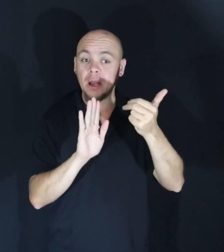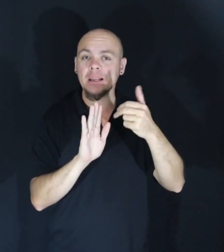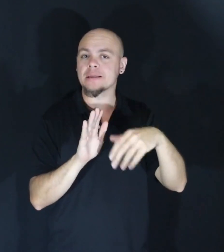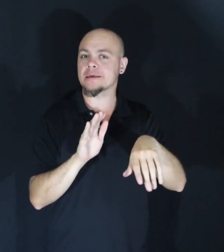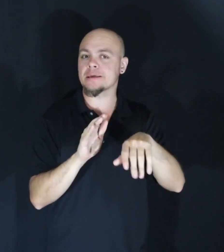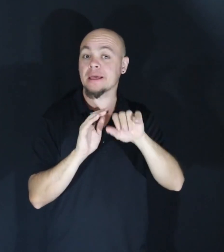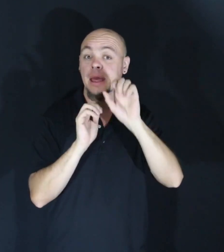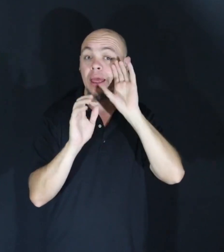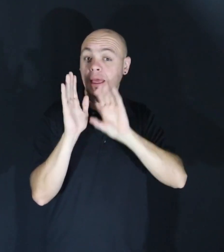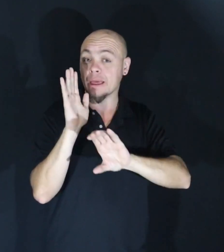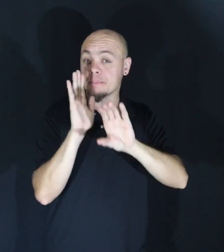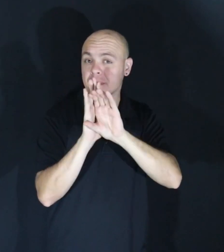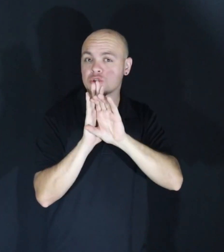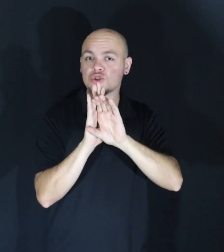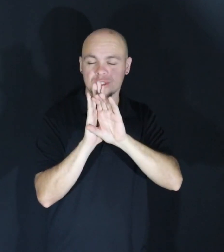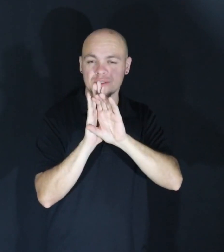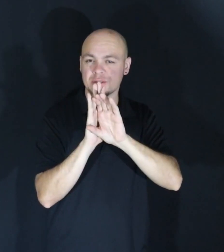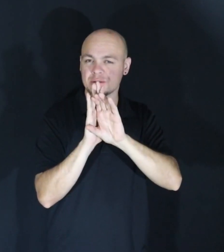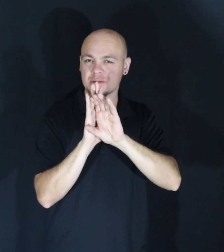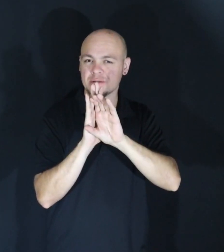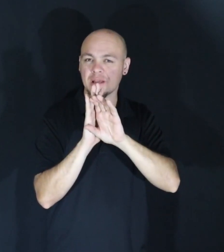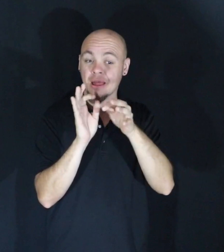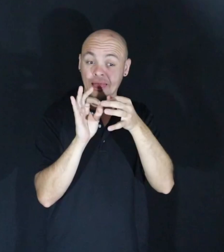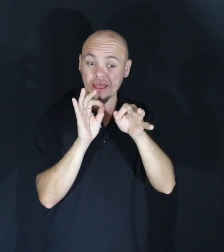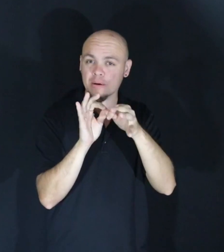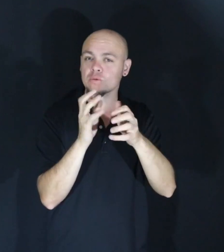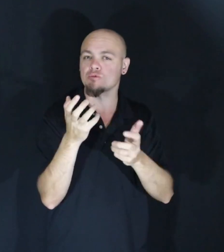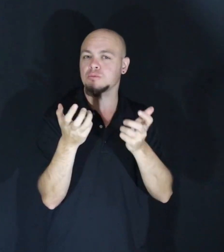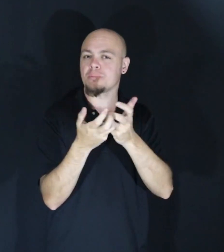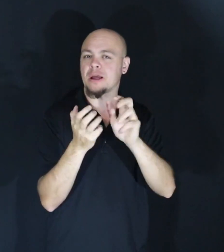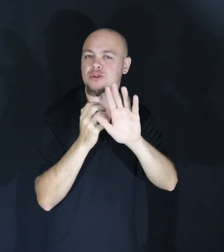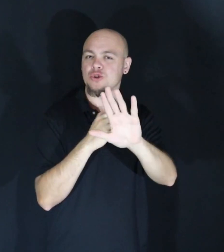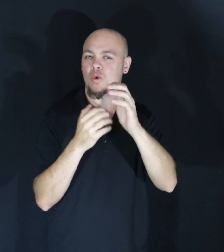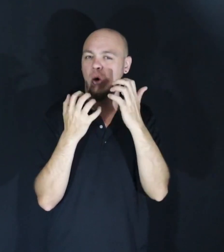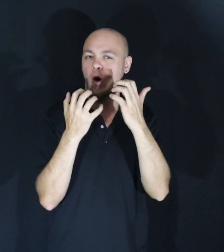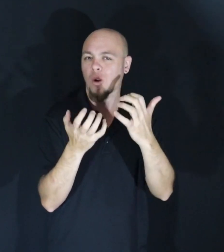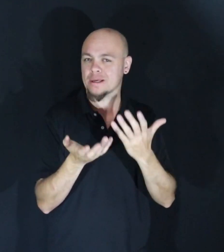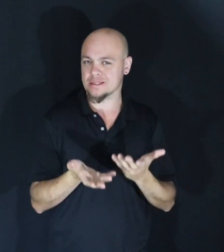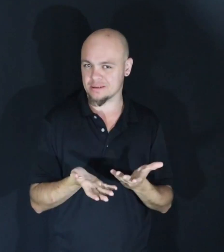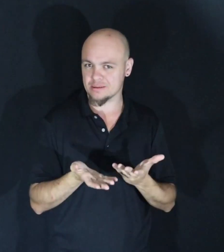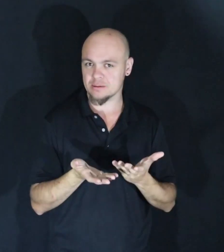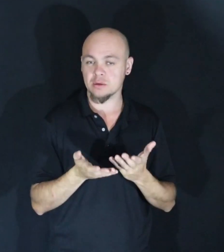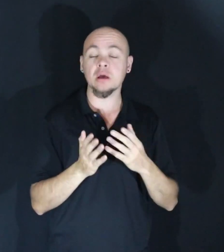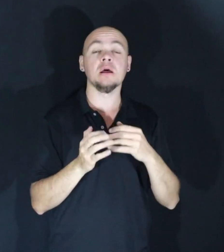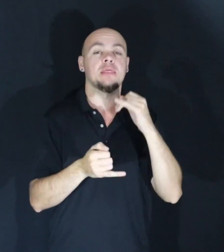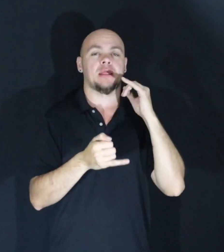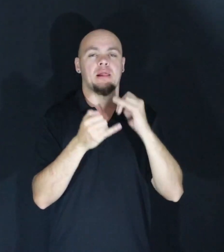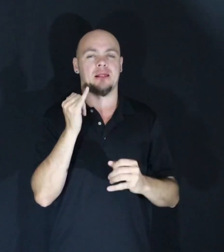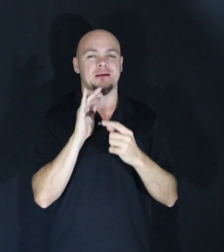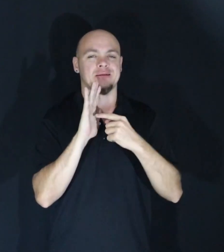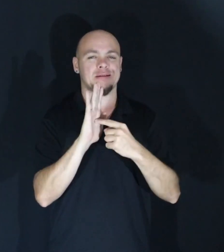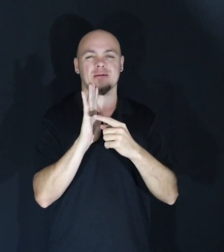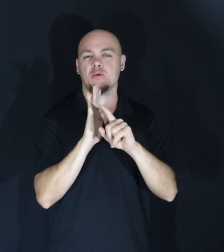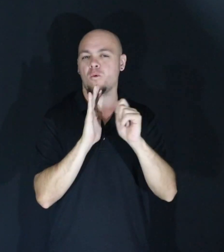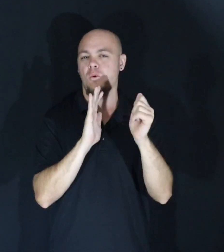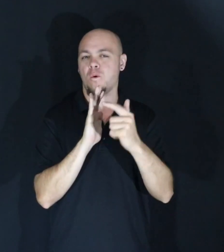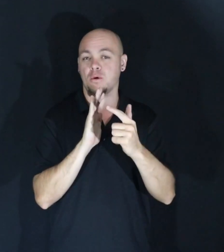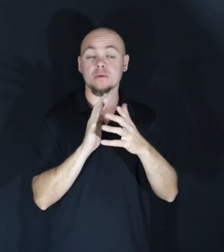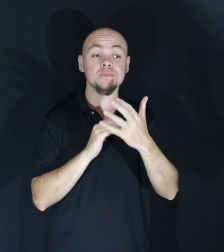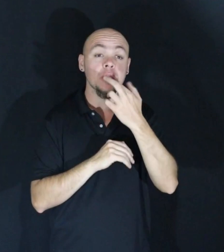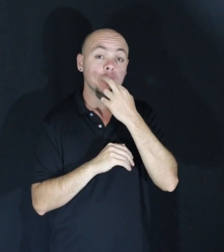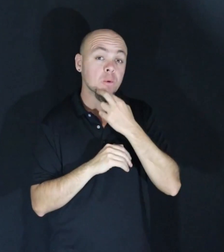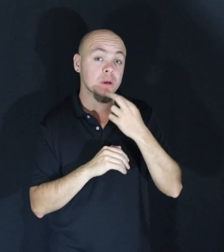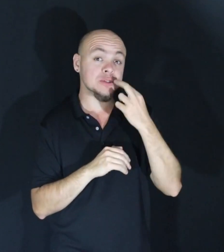language that's gonna land with your target audience. And my last example is one that we can all relate to, restaurants